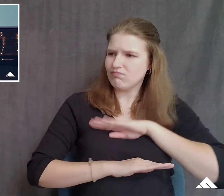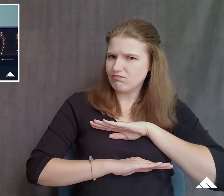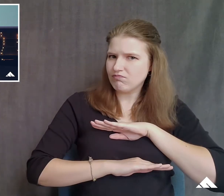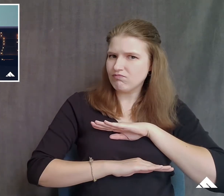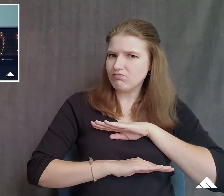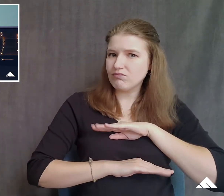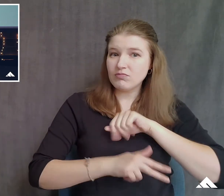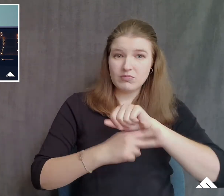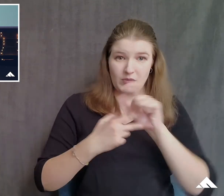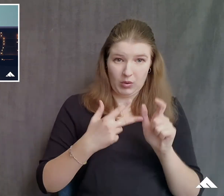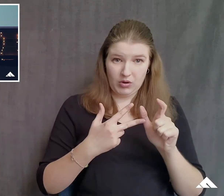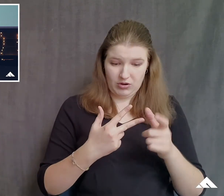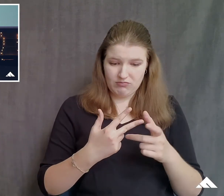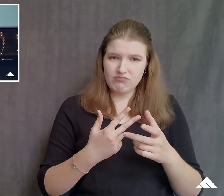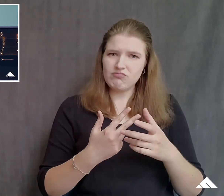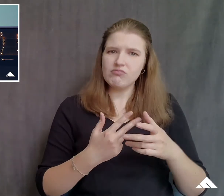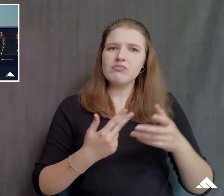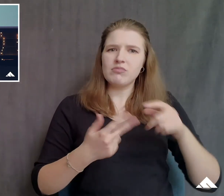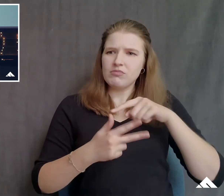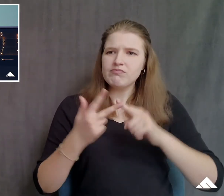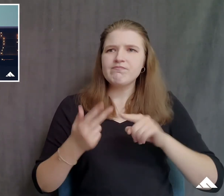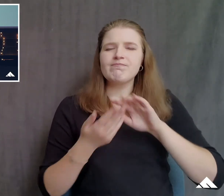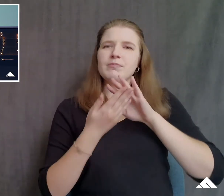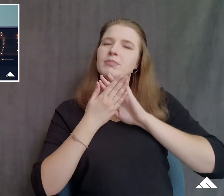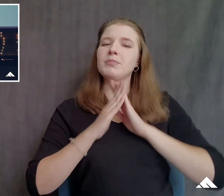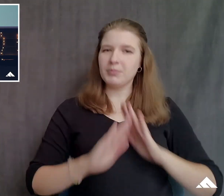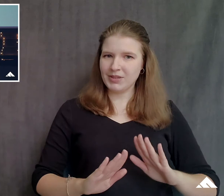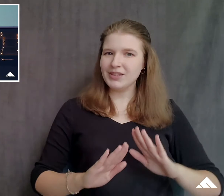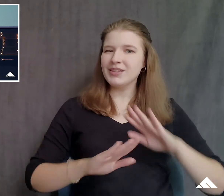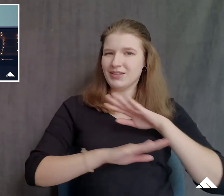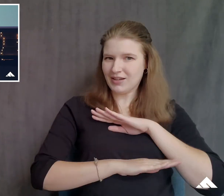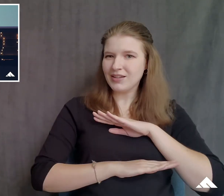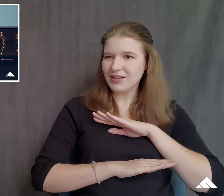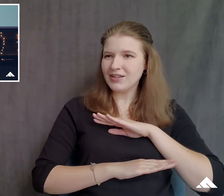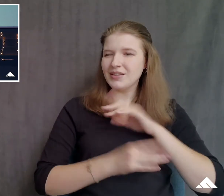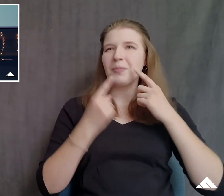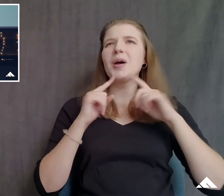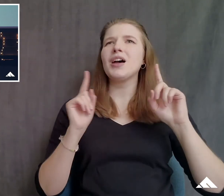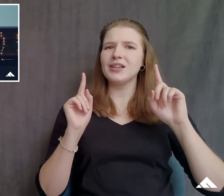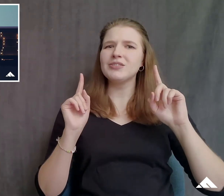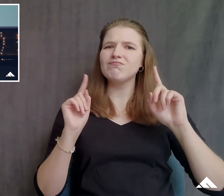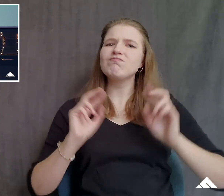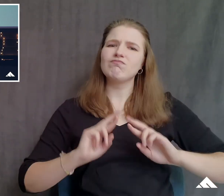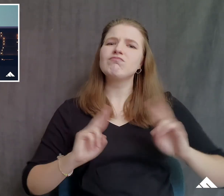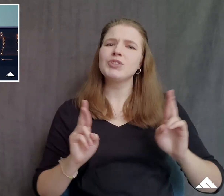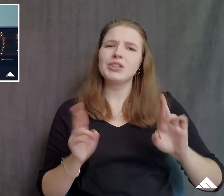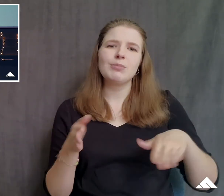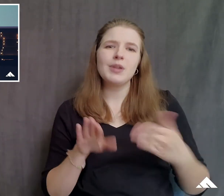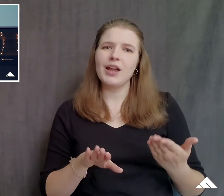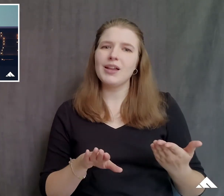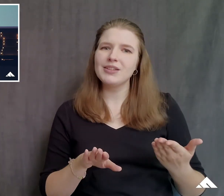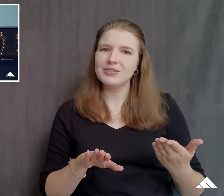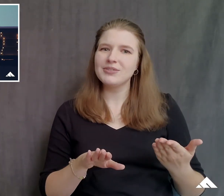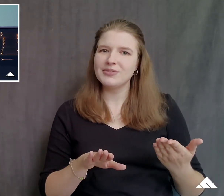when all of those kinds of connections, those relationships, it's at that point then we're ready. We're